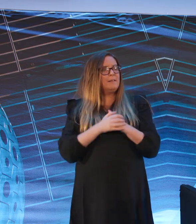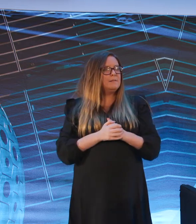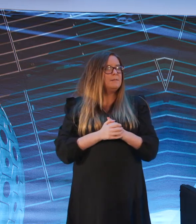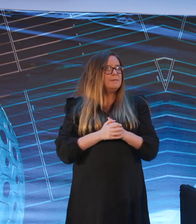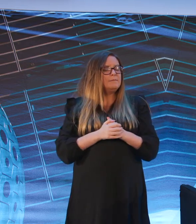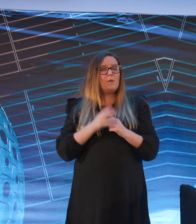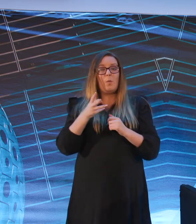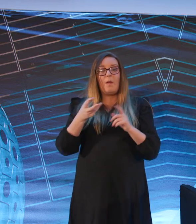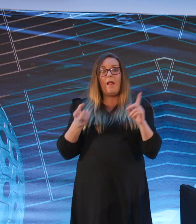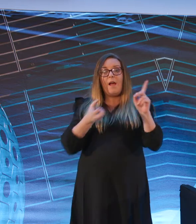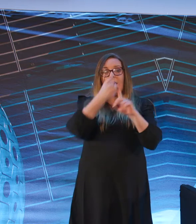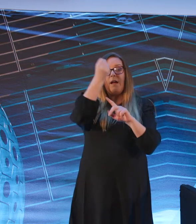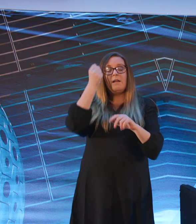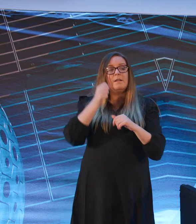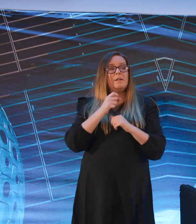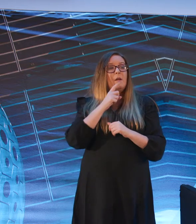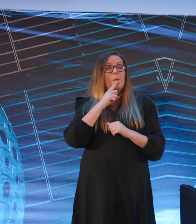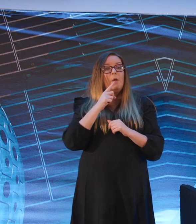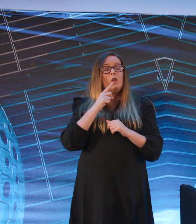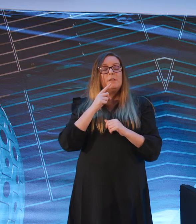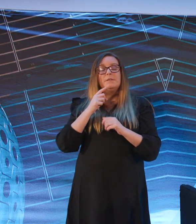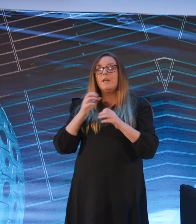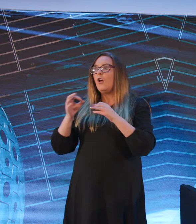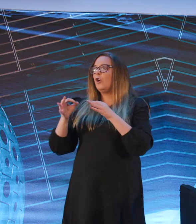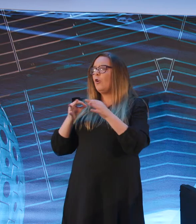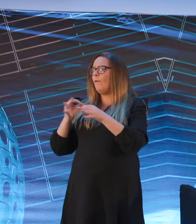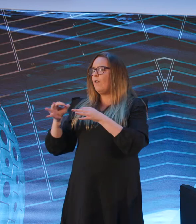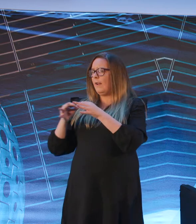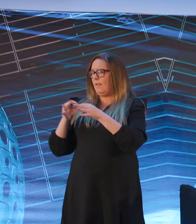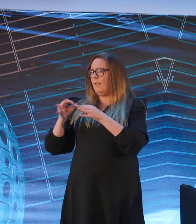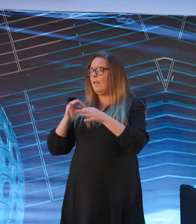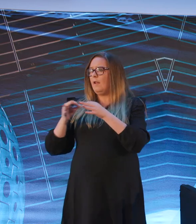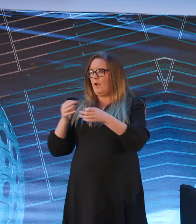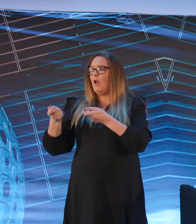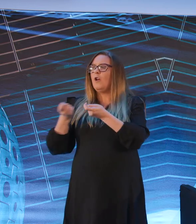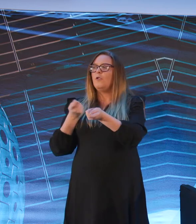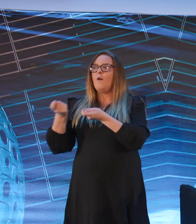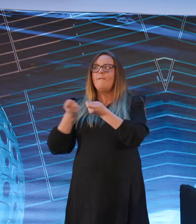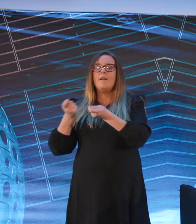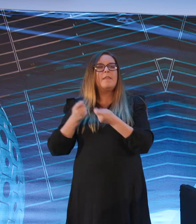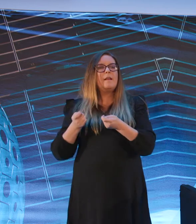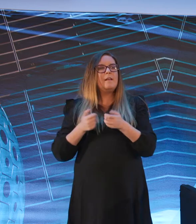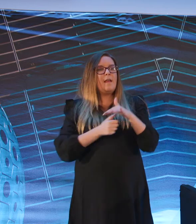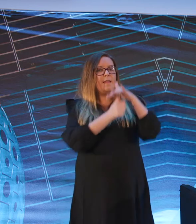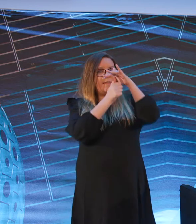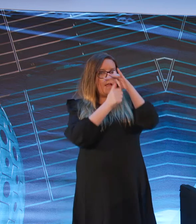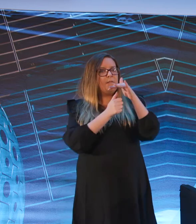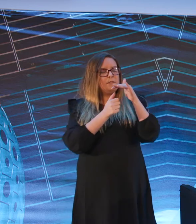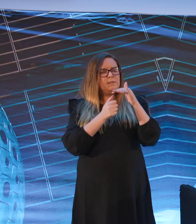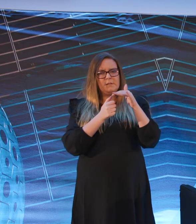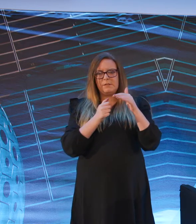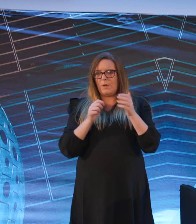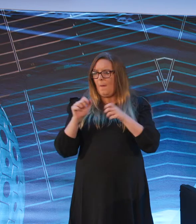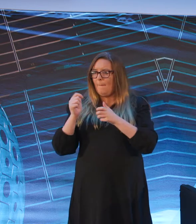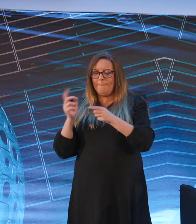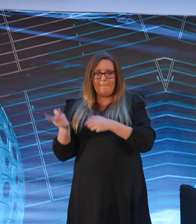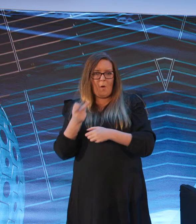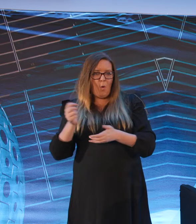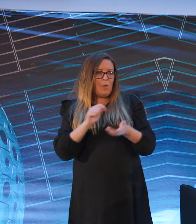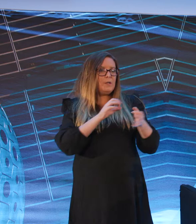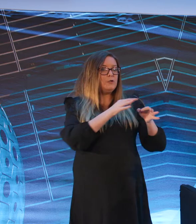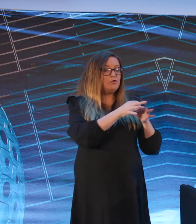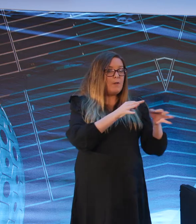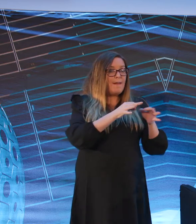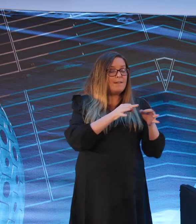From the point of view of the governing authority, I would make the following points. Strategy and governance go hand in hand.